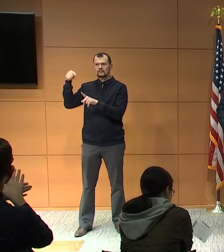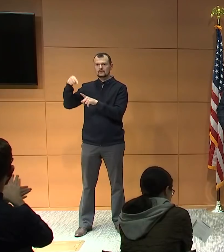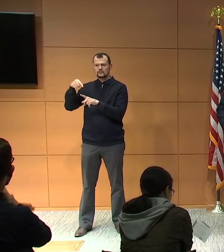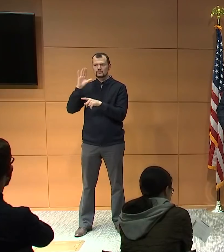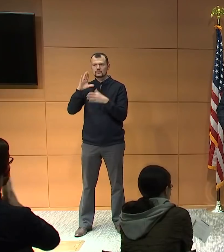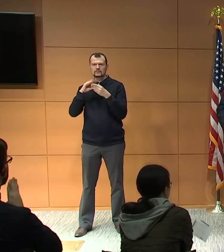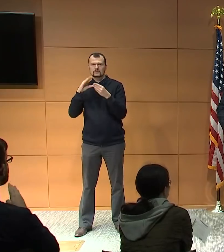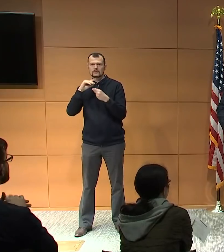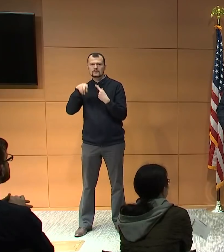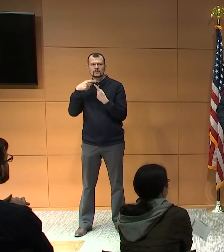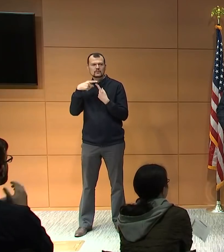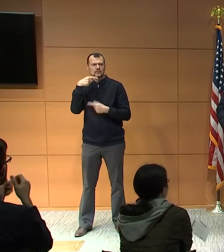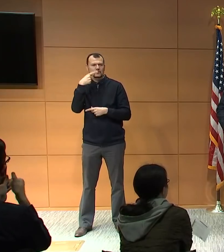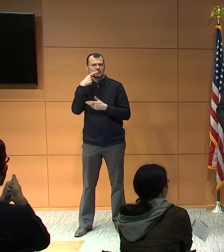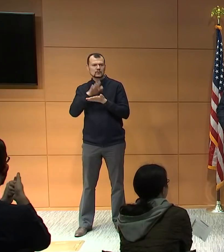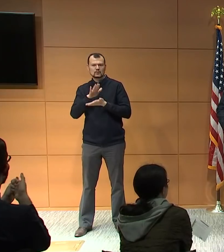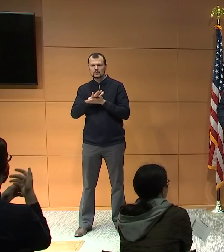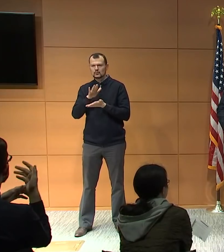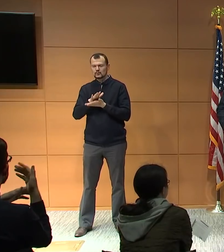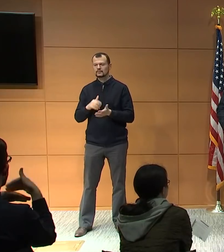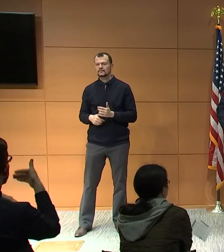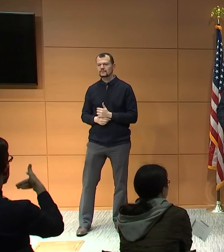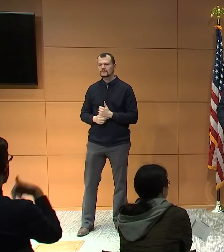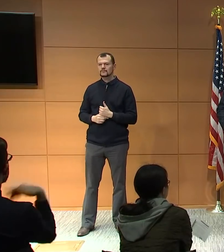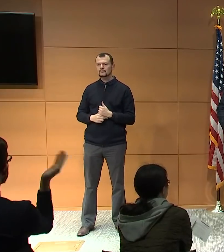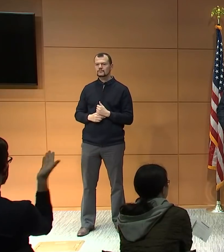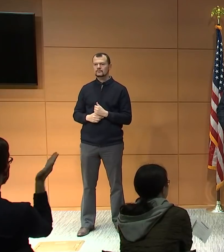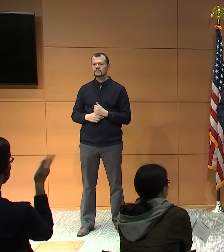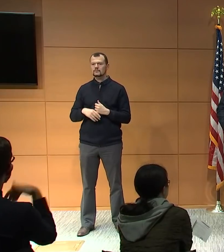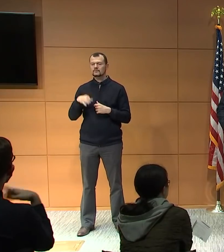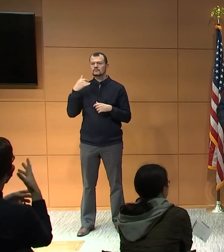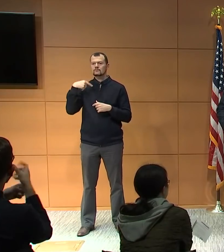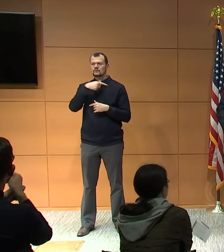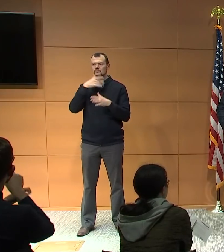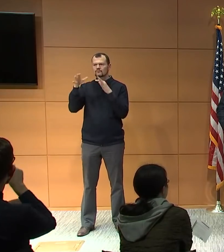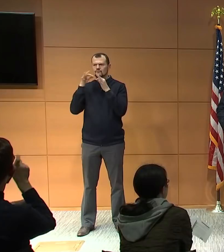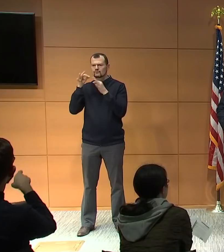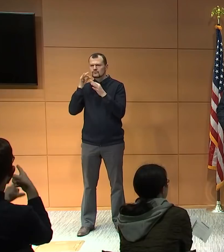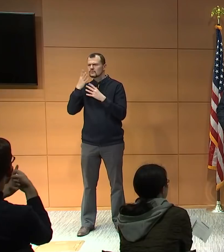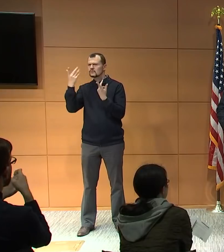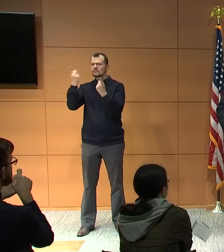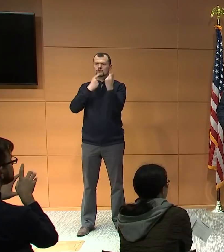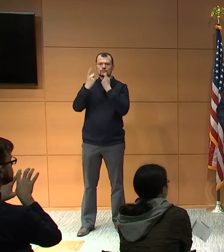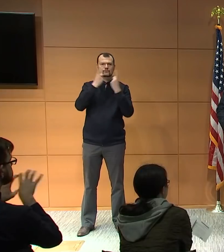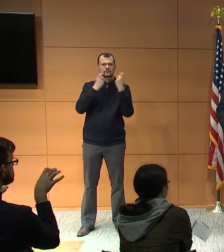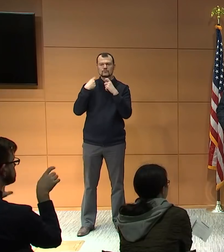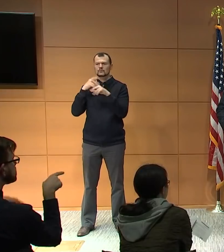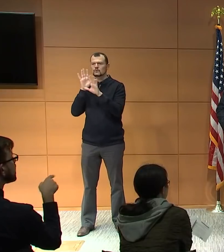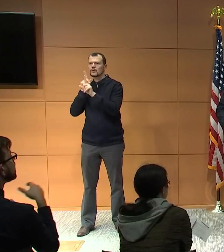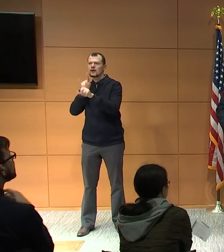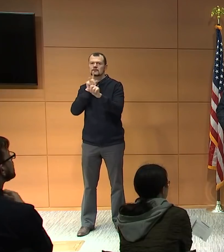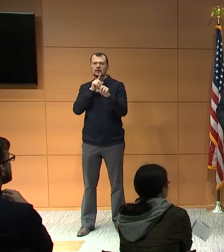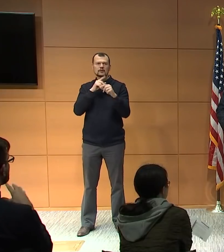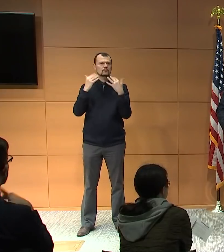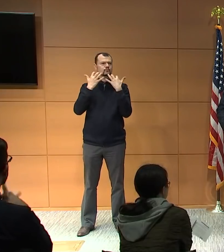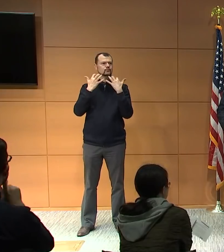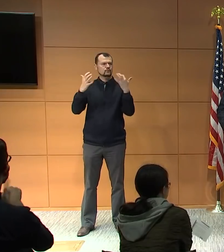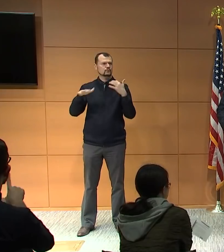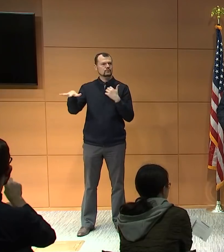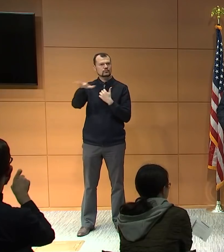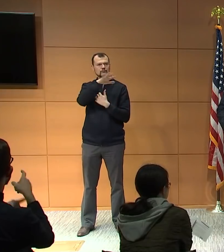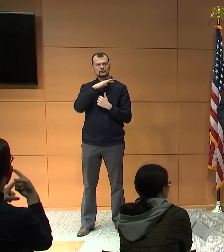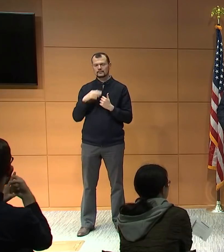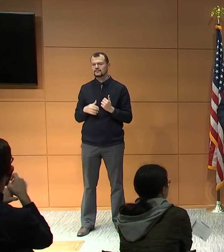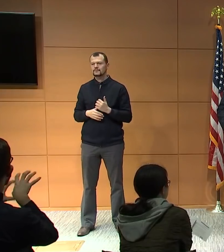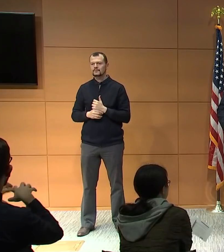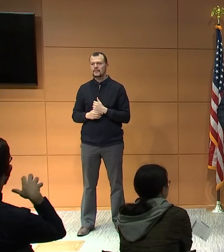Following the remarks, we'll take questions here on the stage and answer your questions from audience members